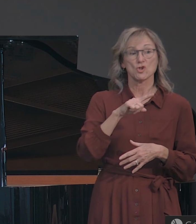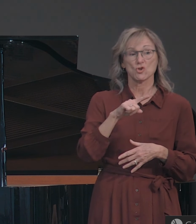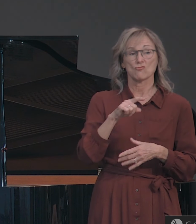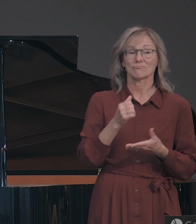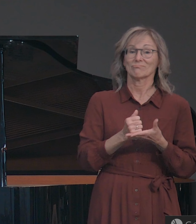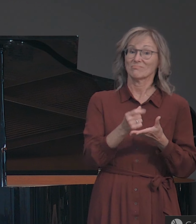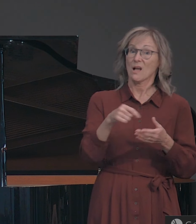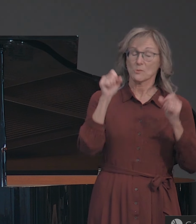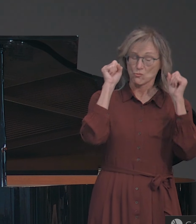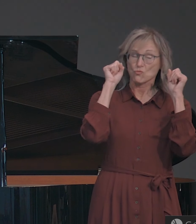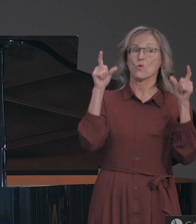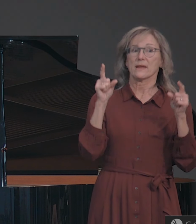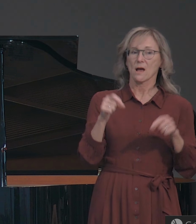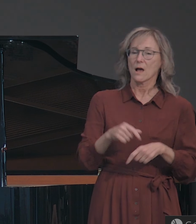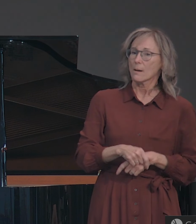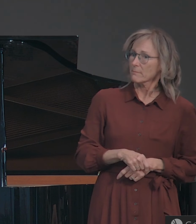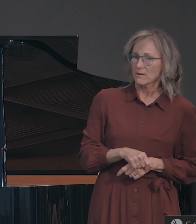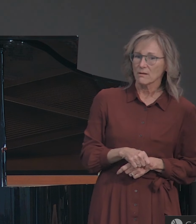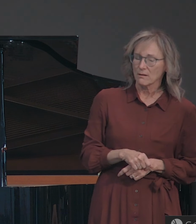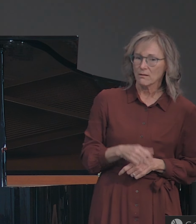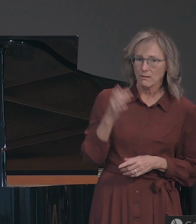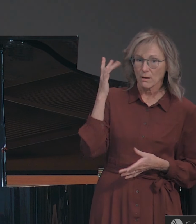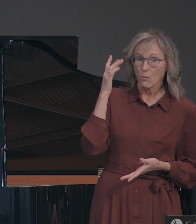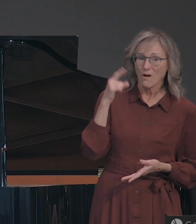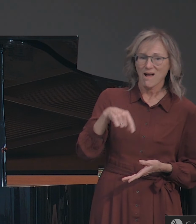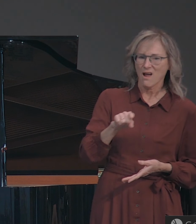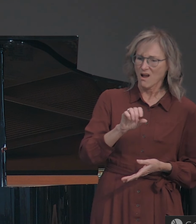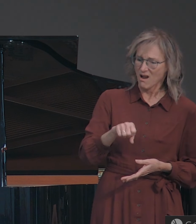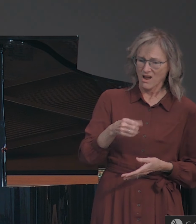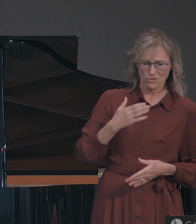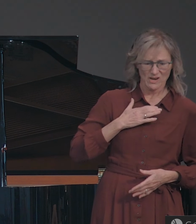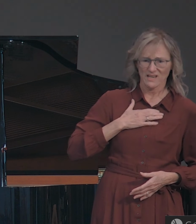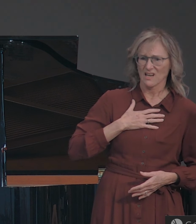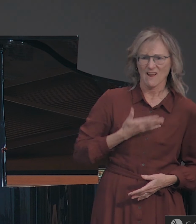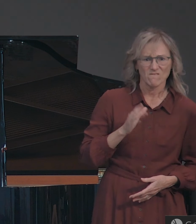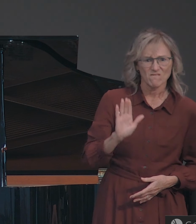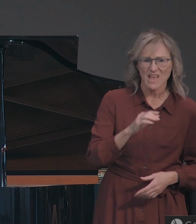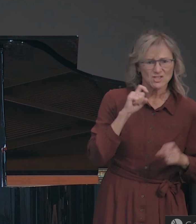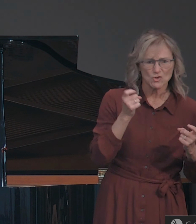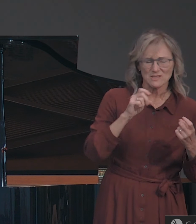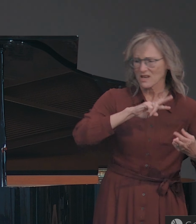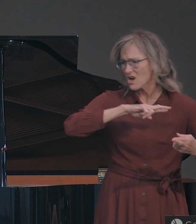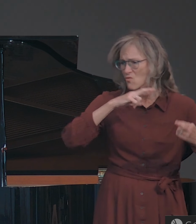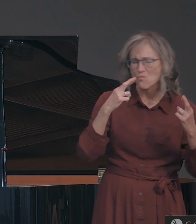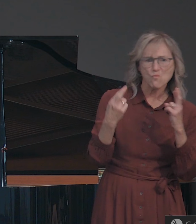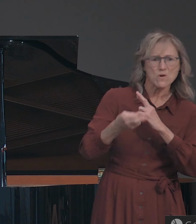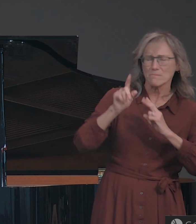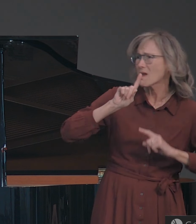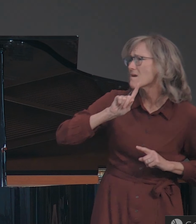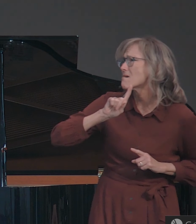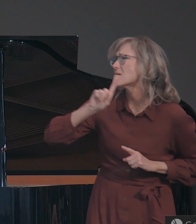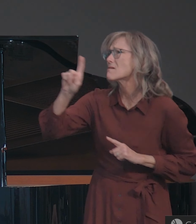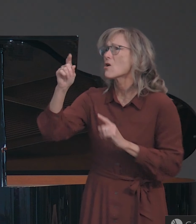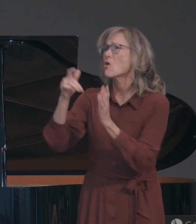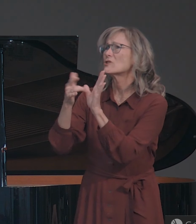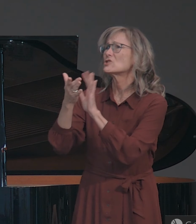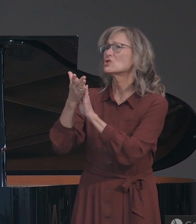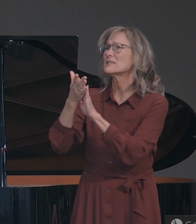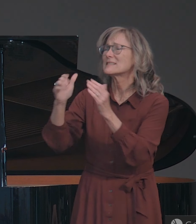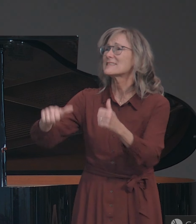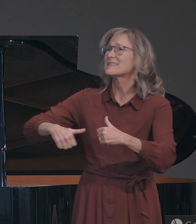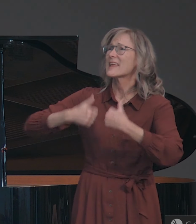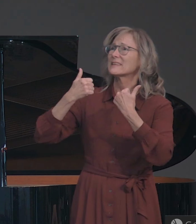week, so that you can confess your sin and repent and turn to Jesus and live as he's called you to live.